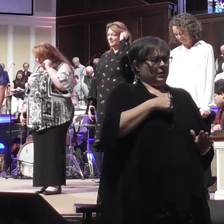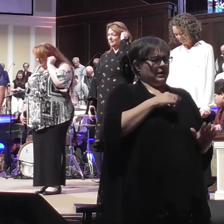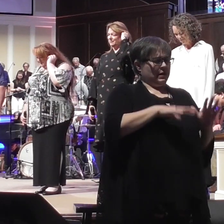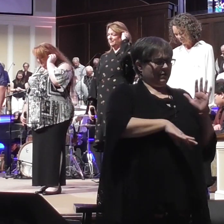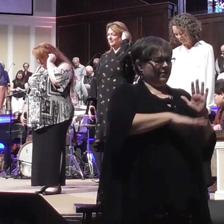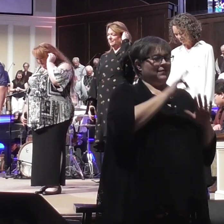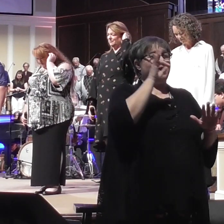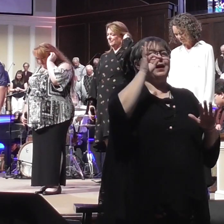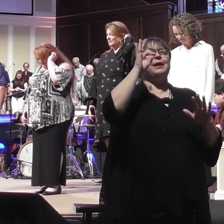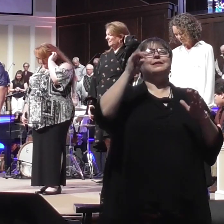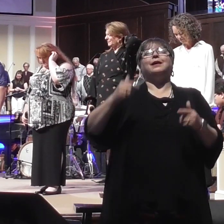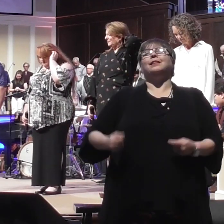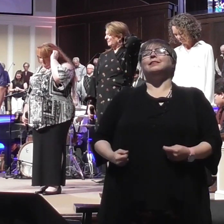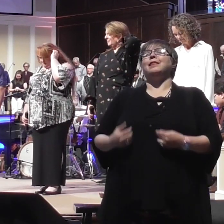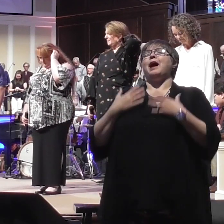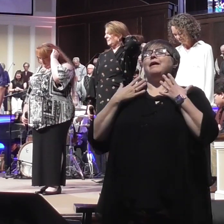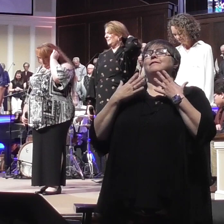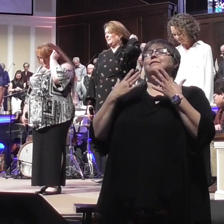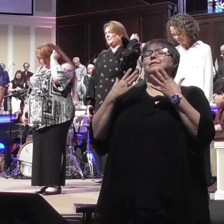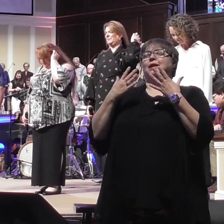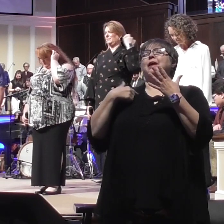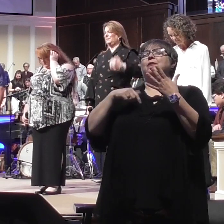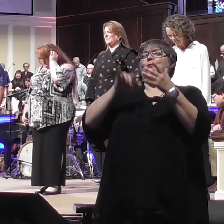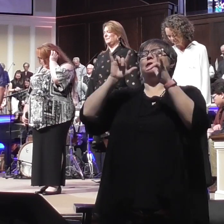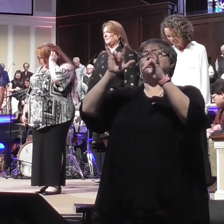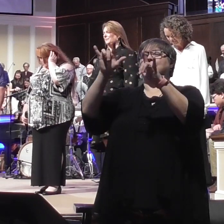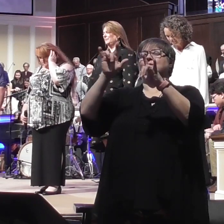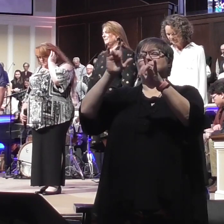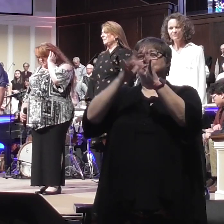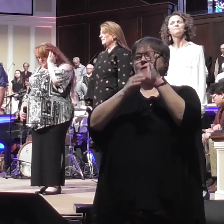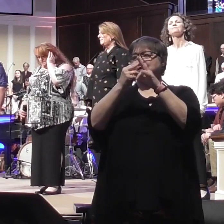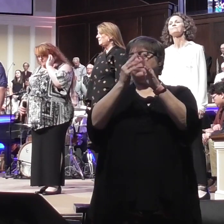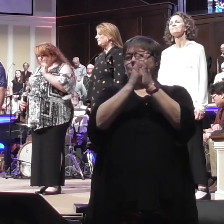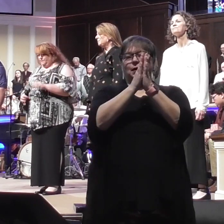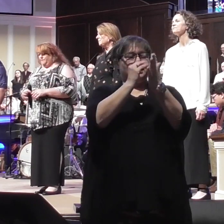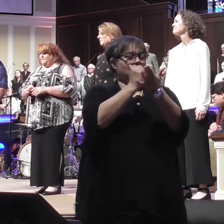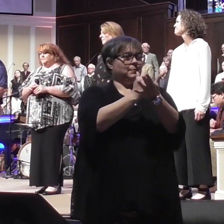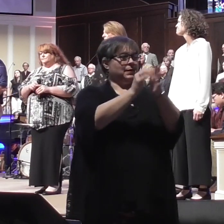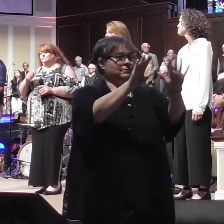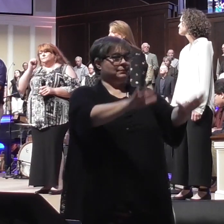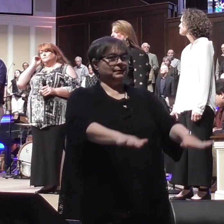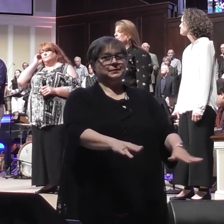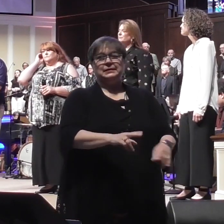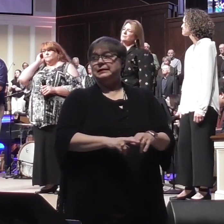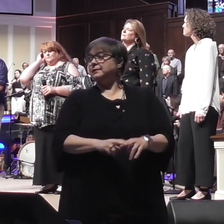life. And Lord, we love you. It's in Jesus' name we pray. Amen. You may be seated.